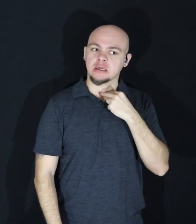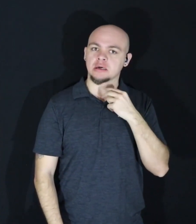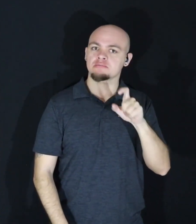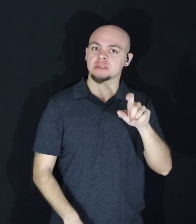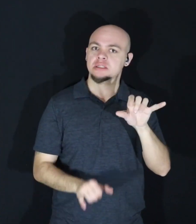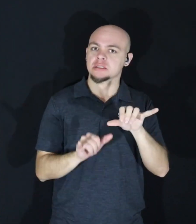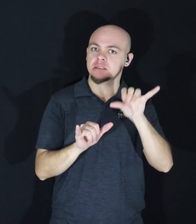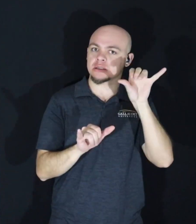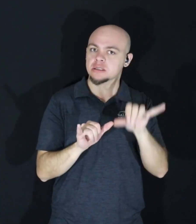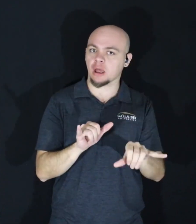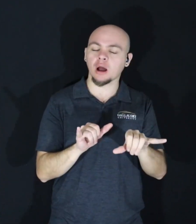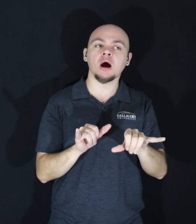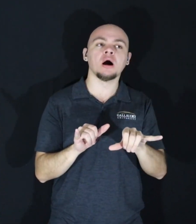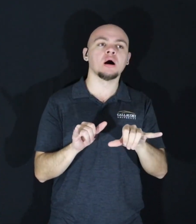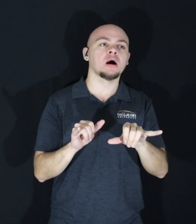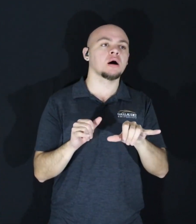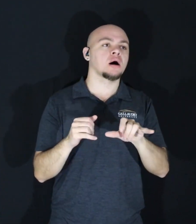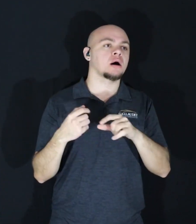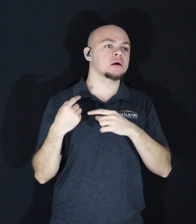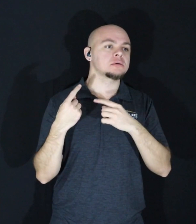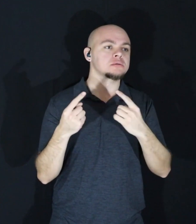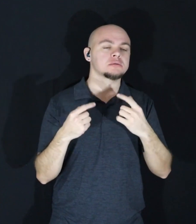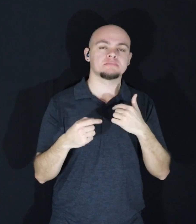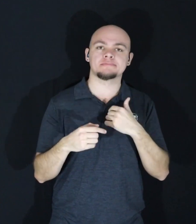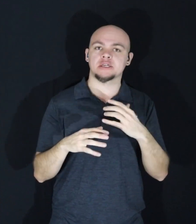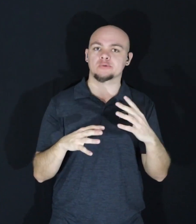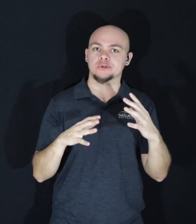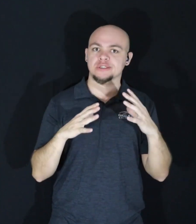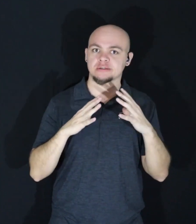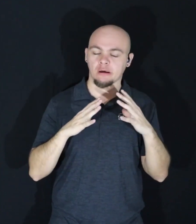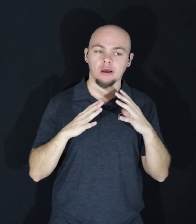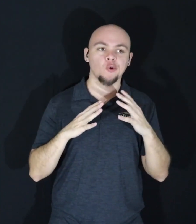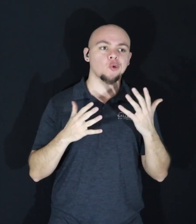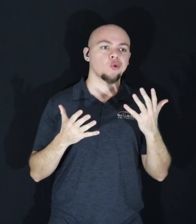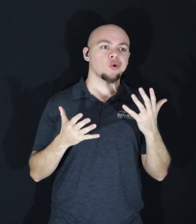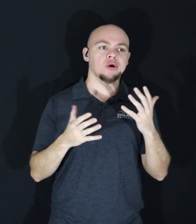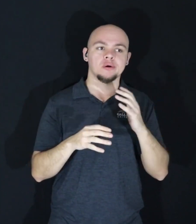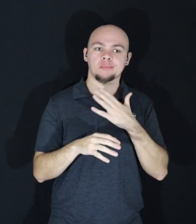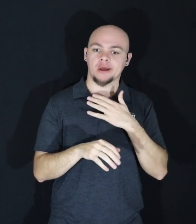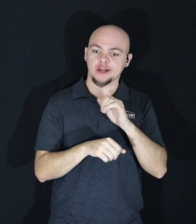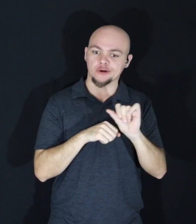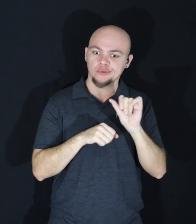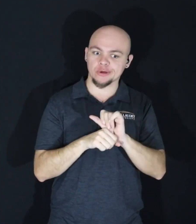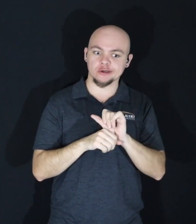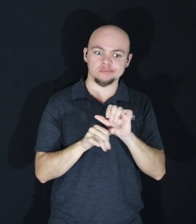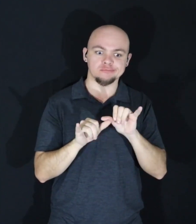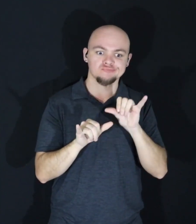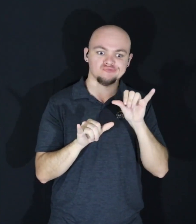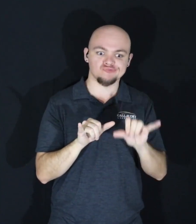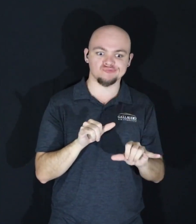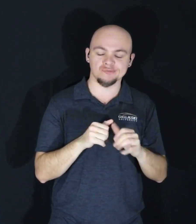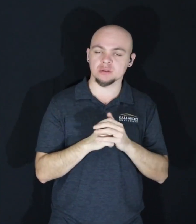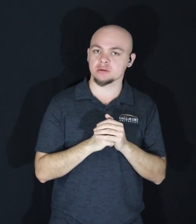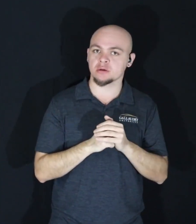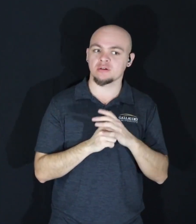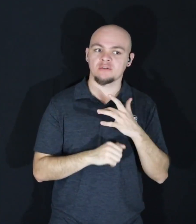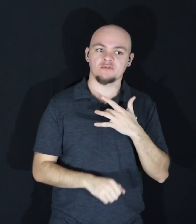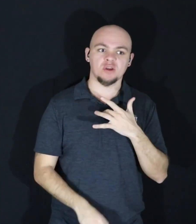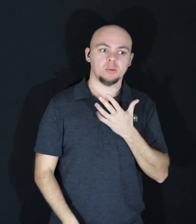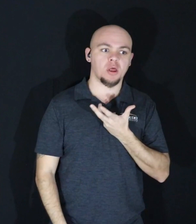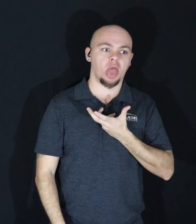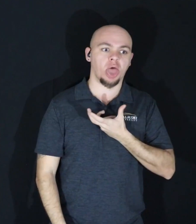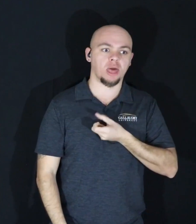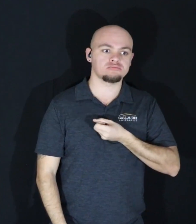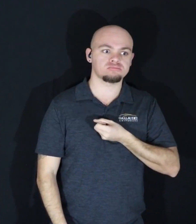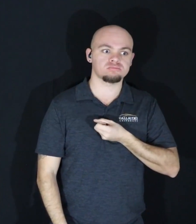here until I retire or reach the pinnacle of my career. They feel stuck in a place of, I just need to suck it up and stick it